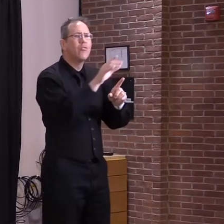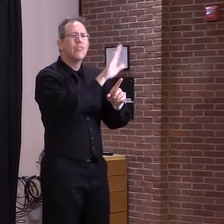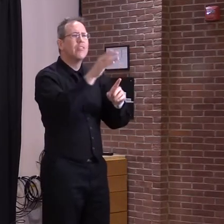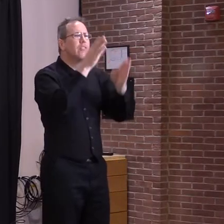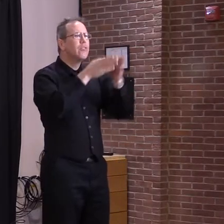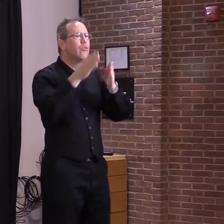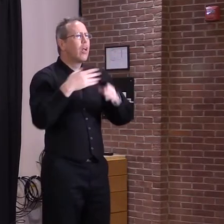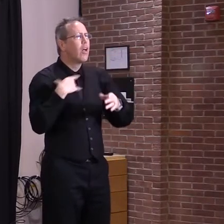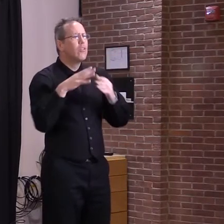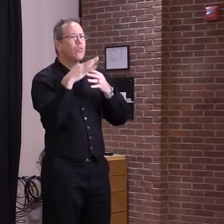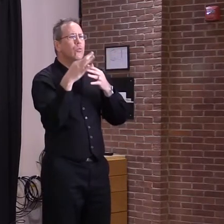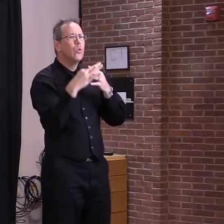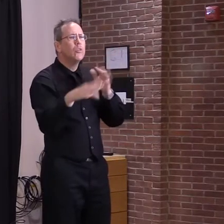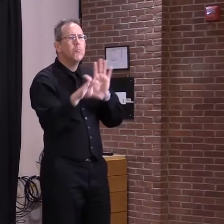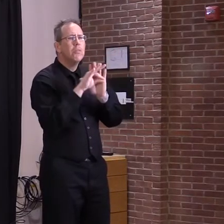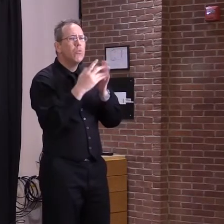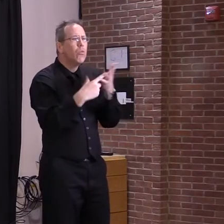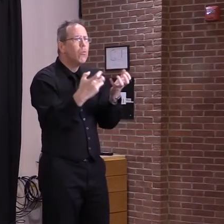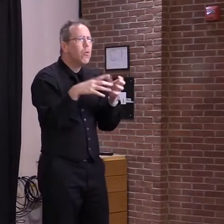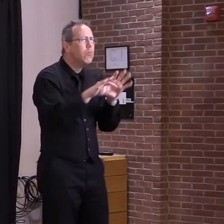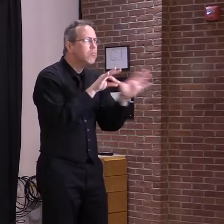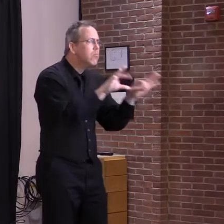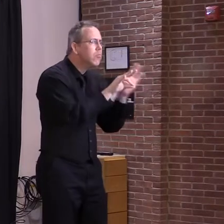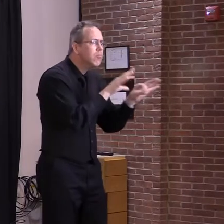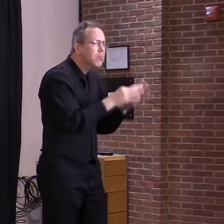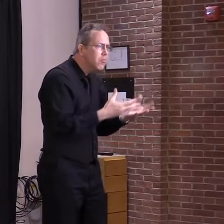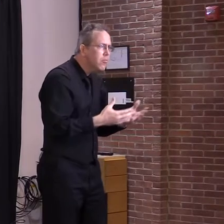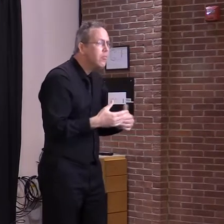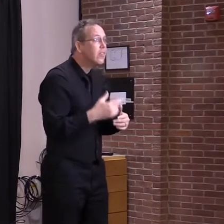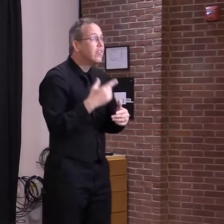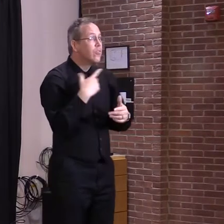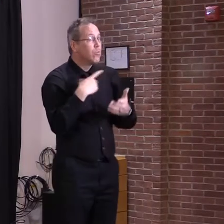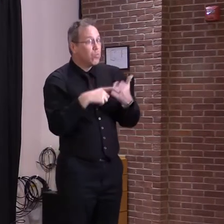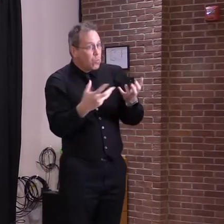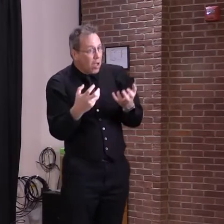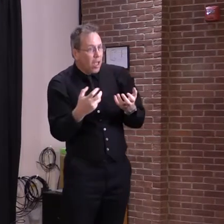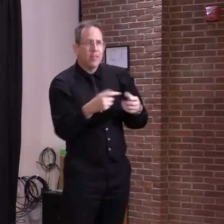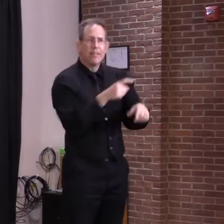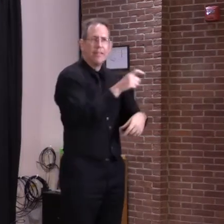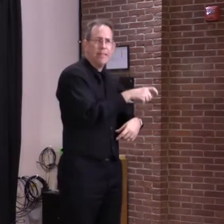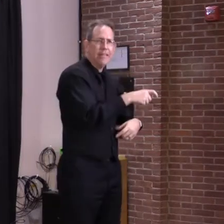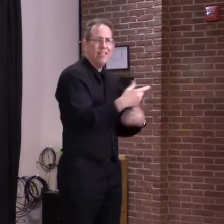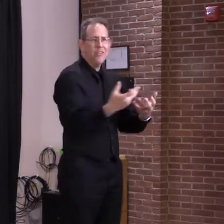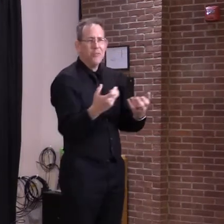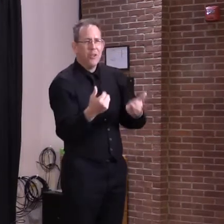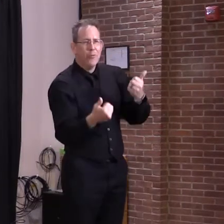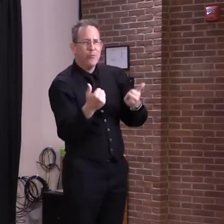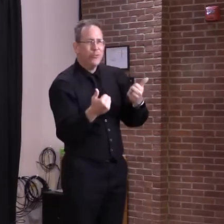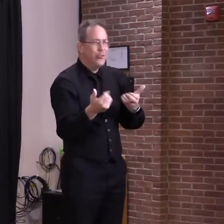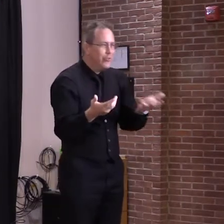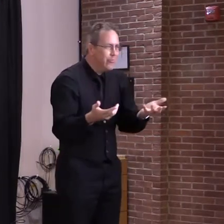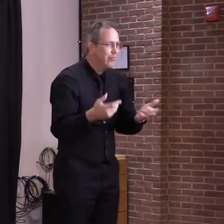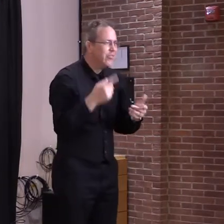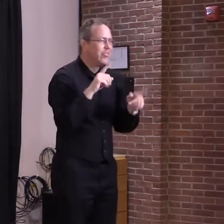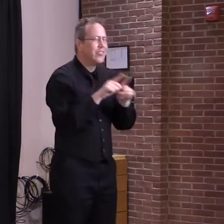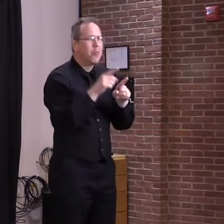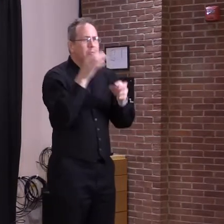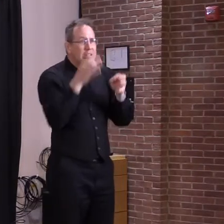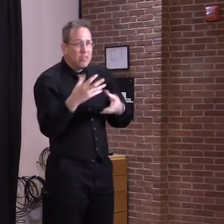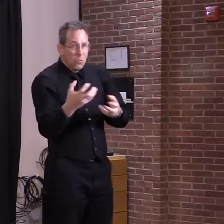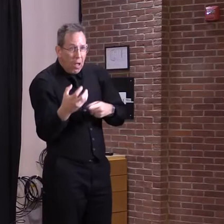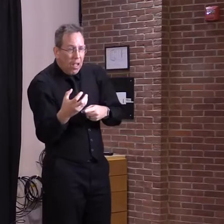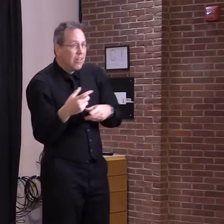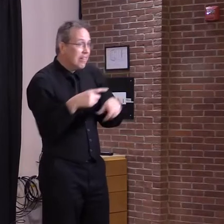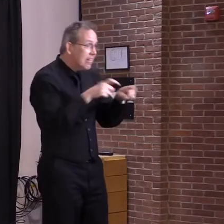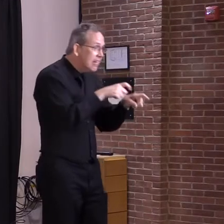know. It comes down to that want and need that we all go through individually in our own households. Do we really want it? Do we need it? Or